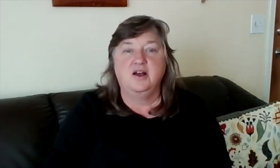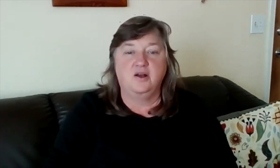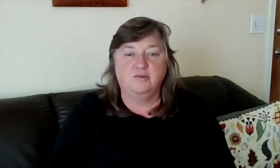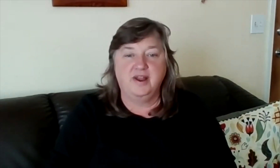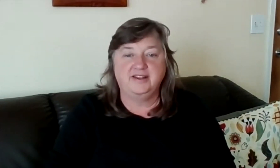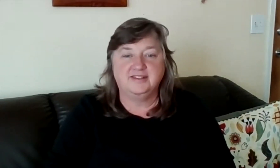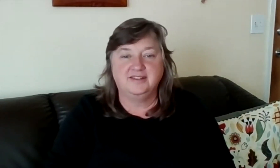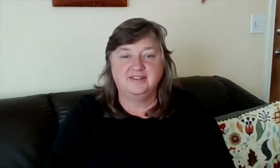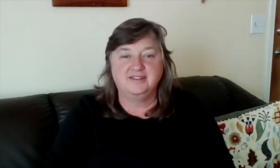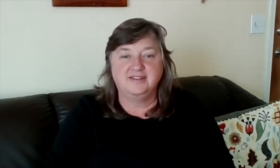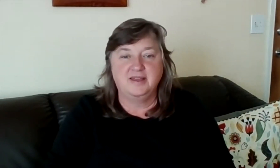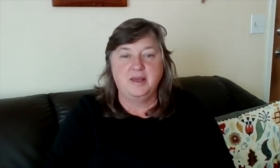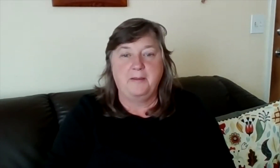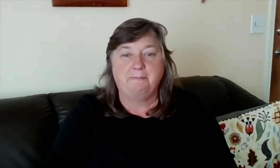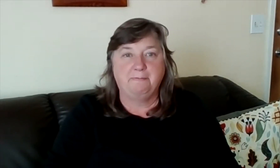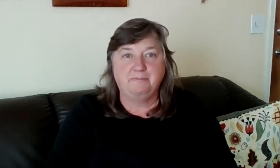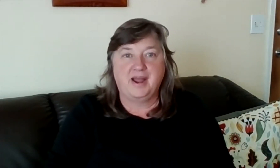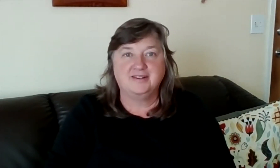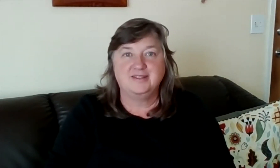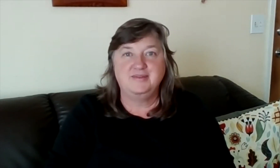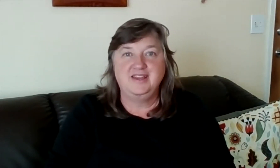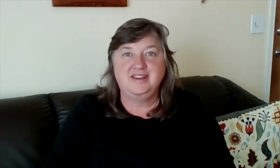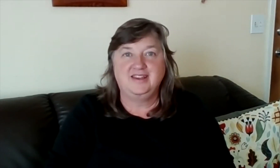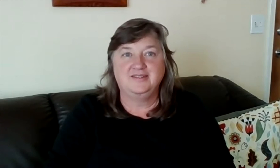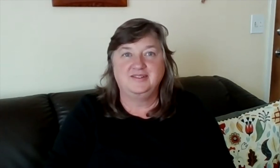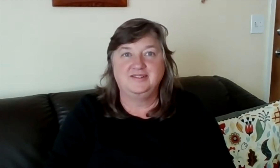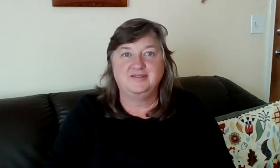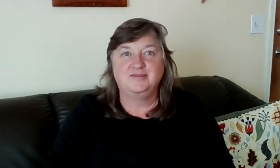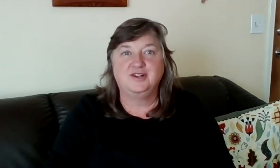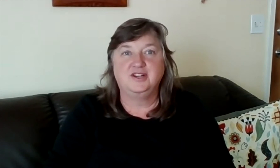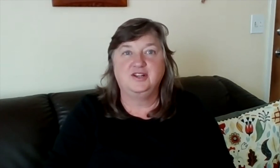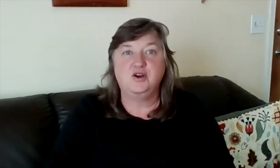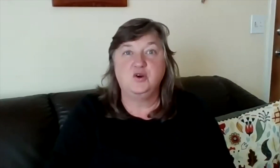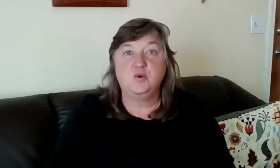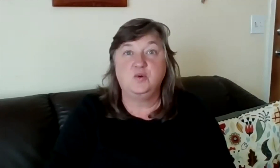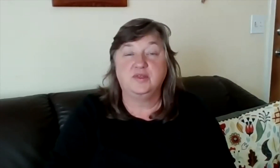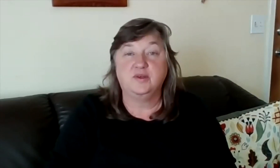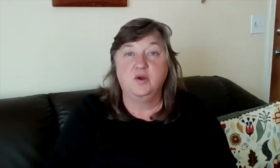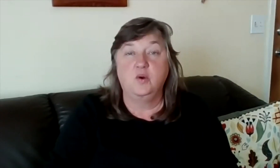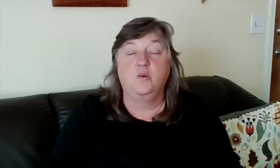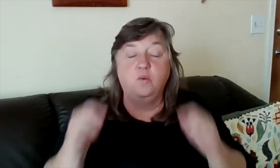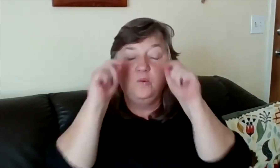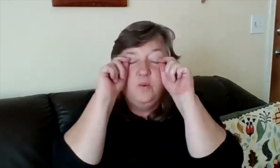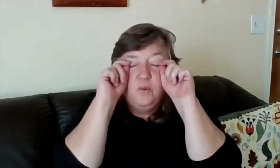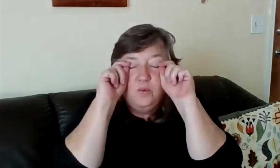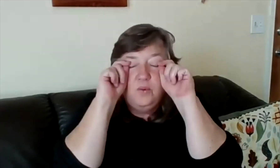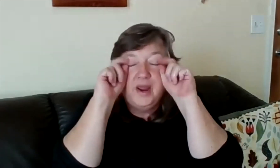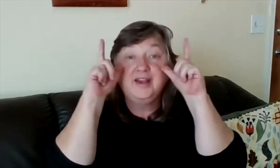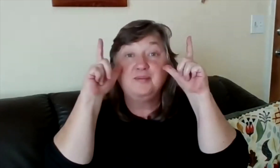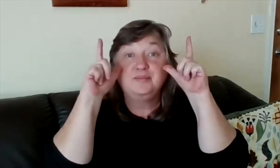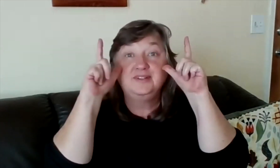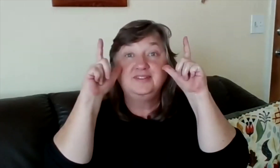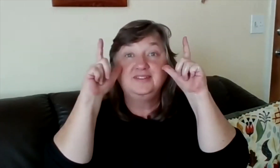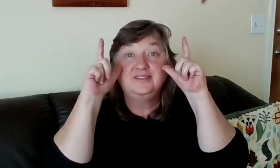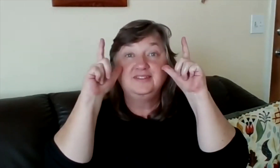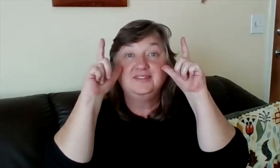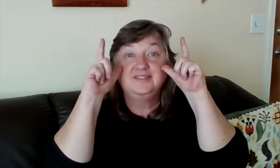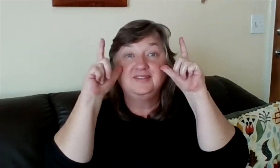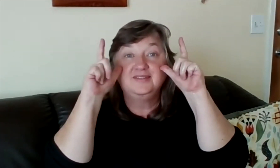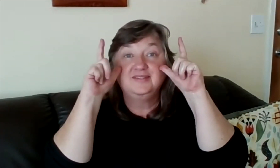All right, back to the beginning. We're going to go with wake up.